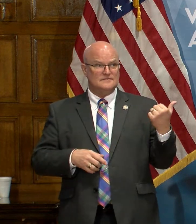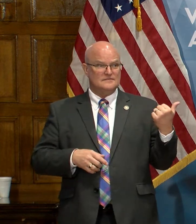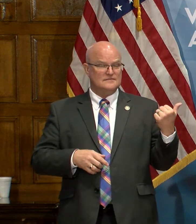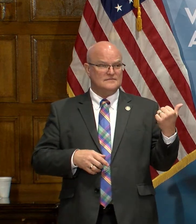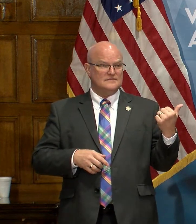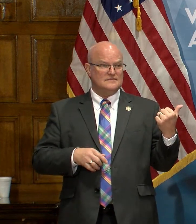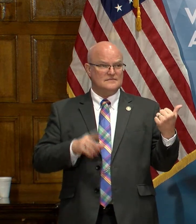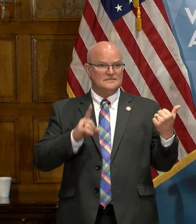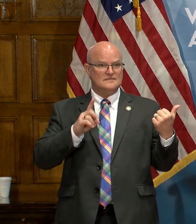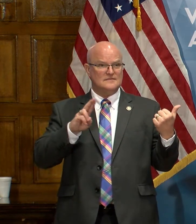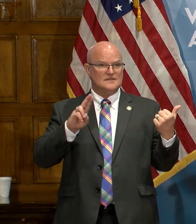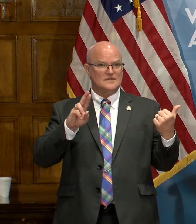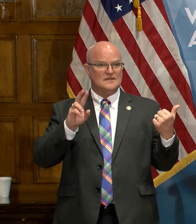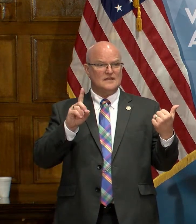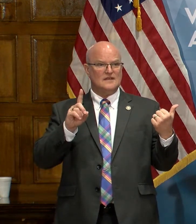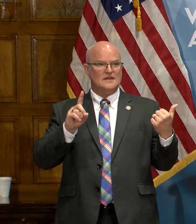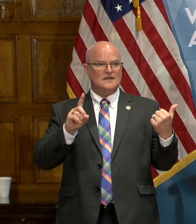Dr.